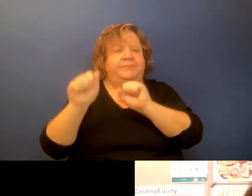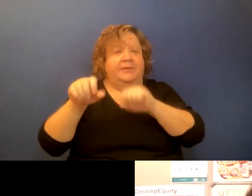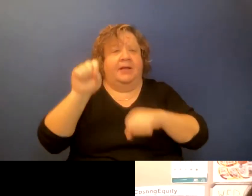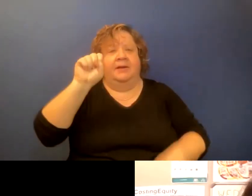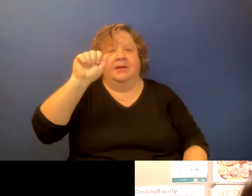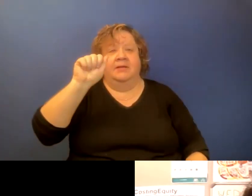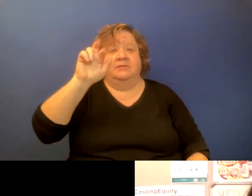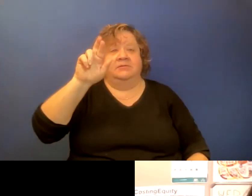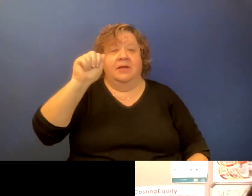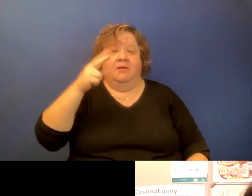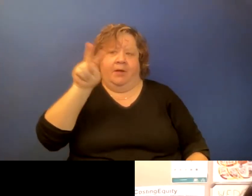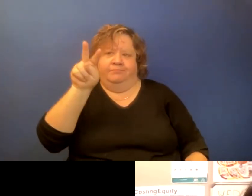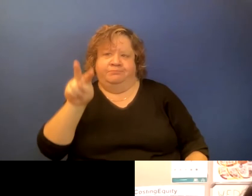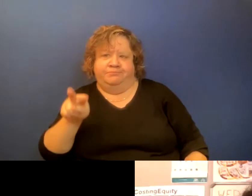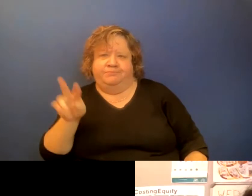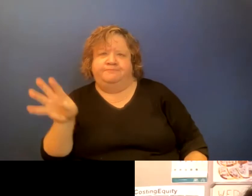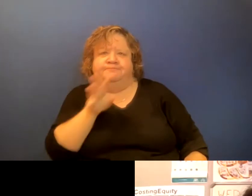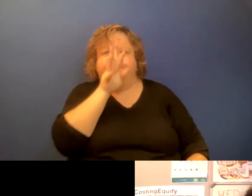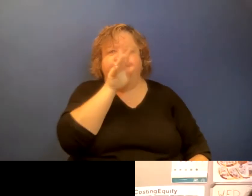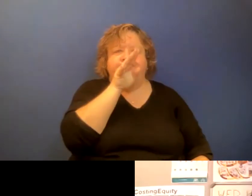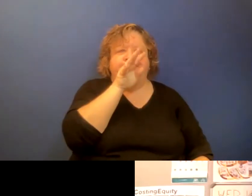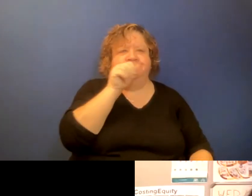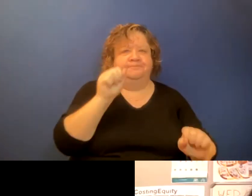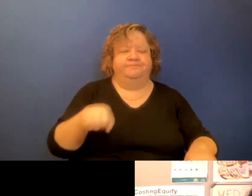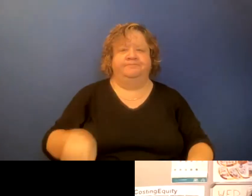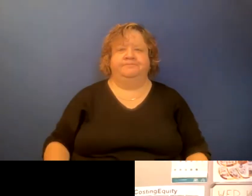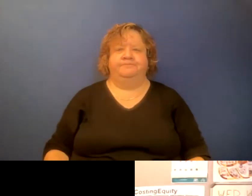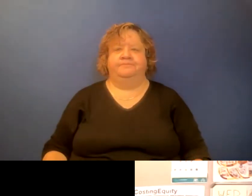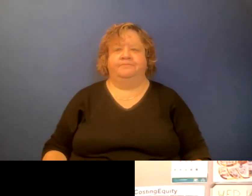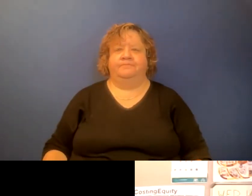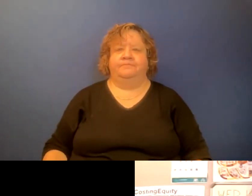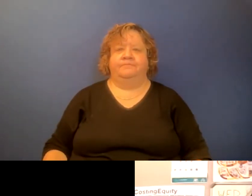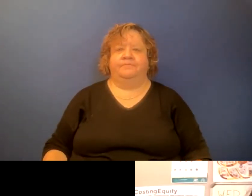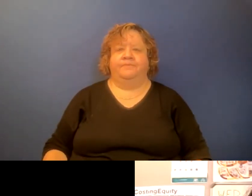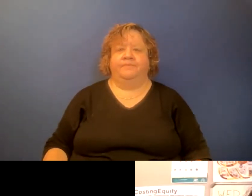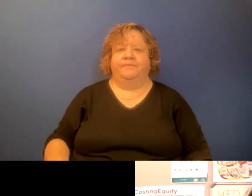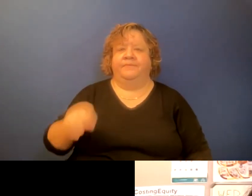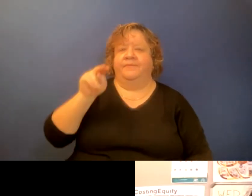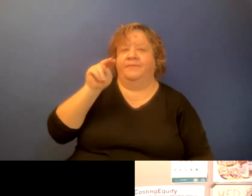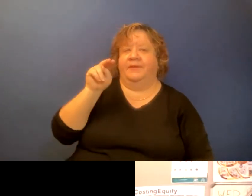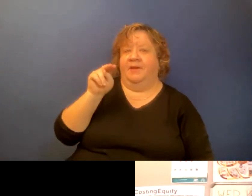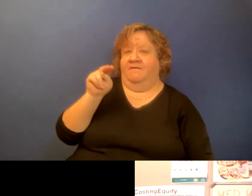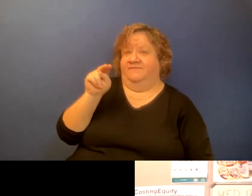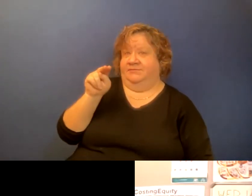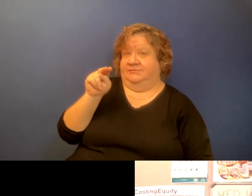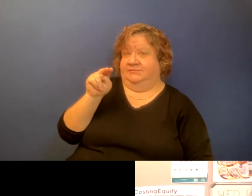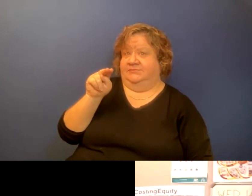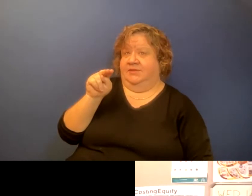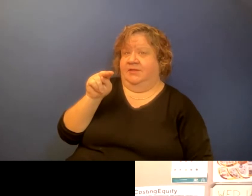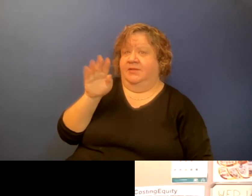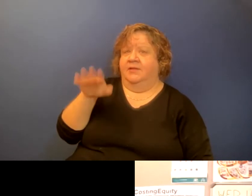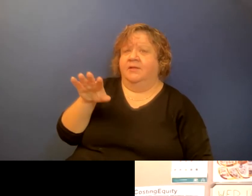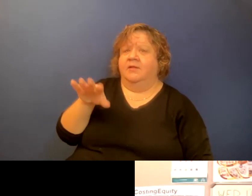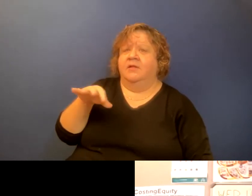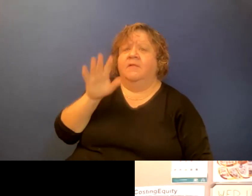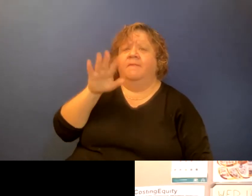Maybe just to add, the main target audience for this toolkit will be UNICEF staff. And I think that's really great that it will